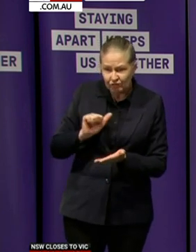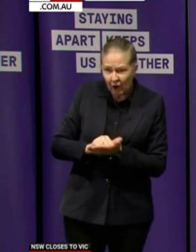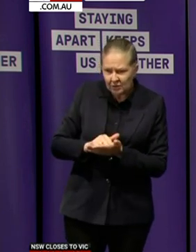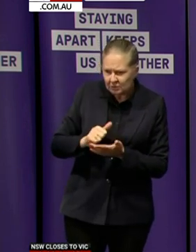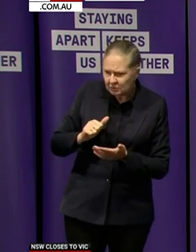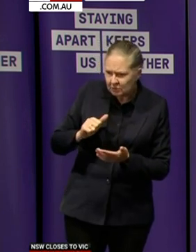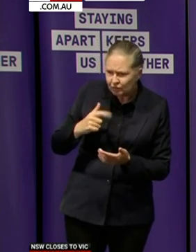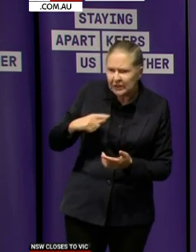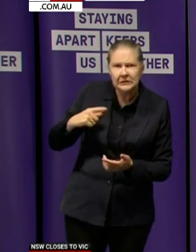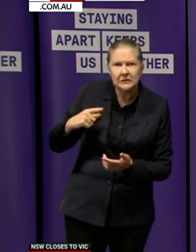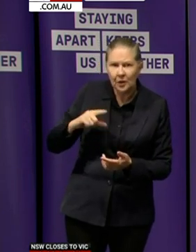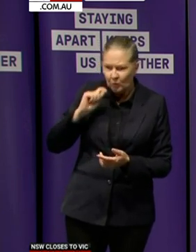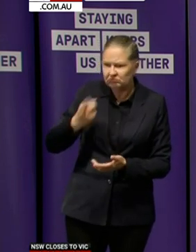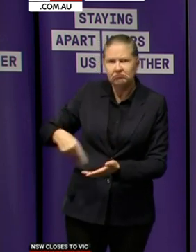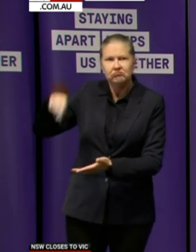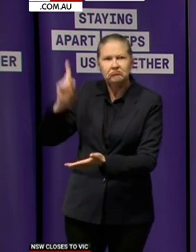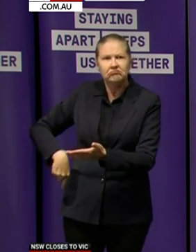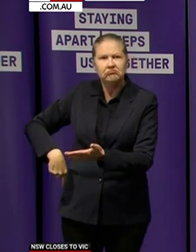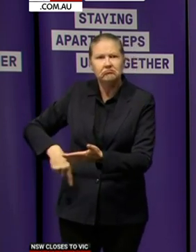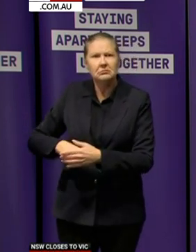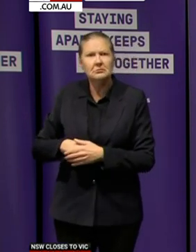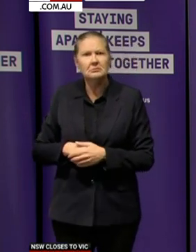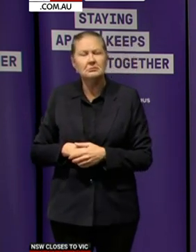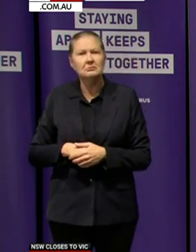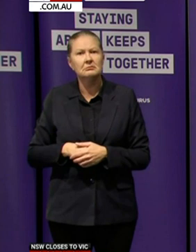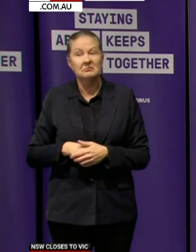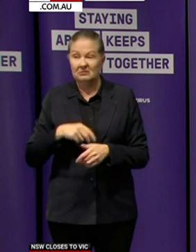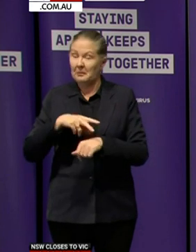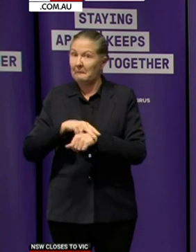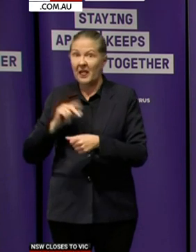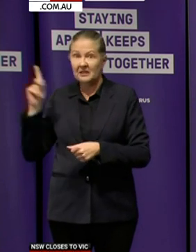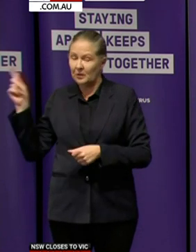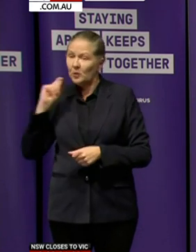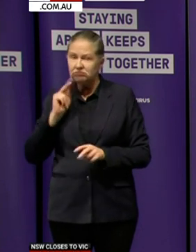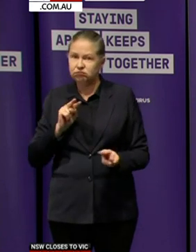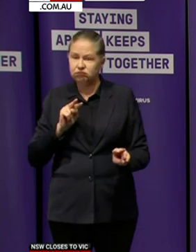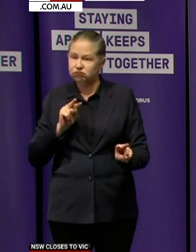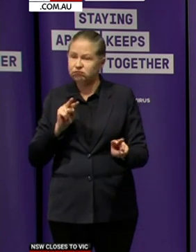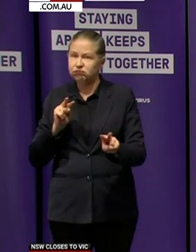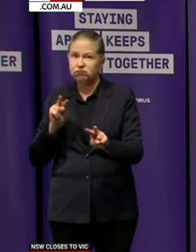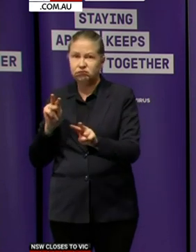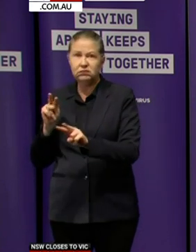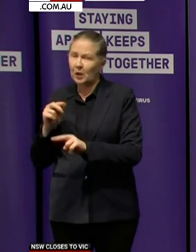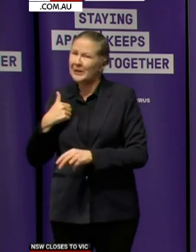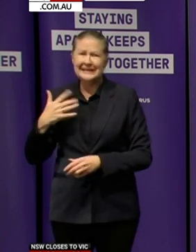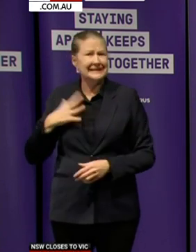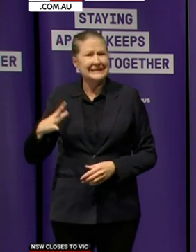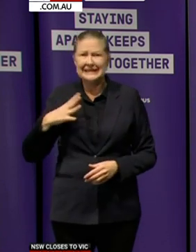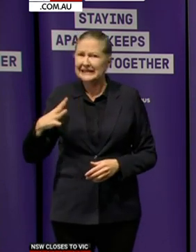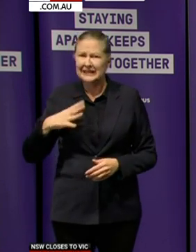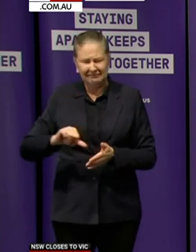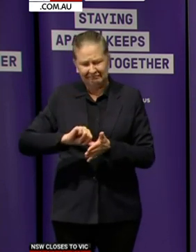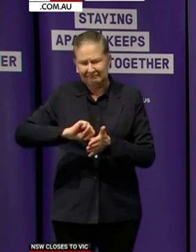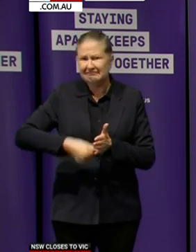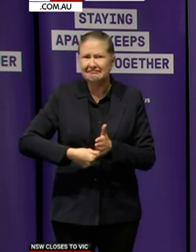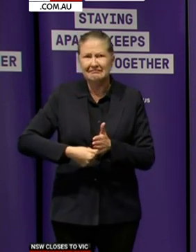will apply. Victoria Police have always taken this seriously and they will continue to. That is what we need. We need to make